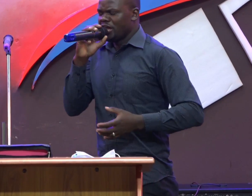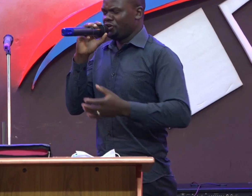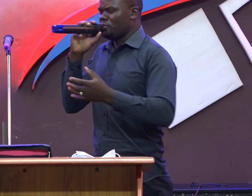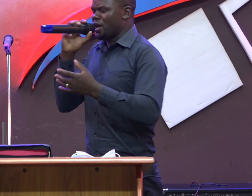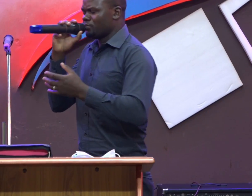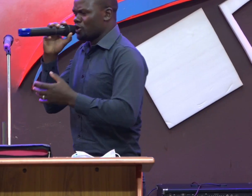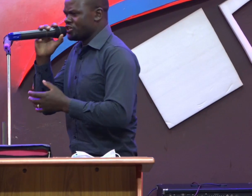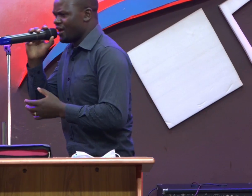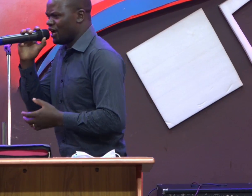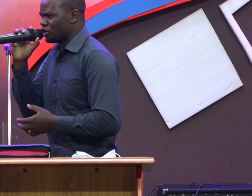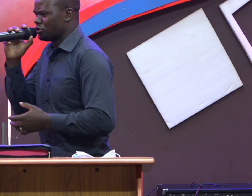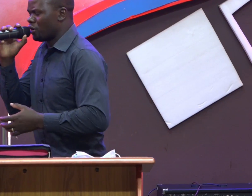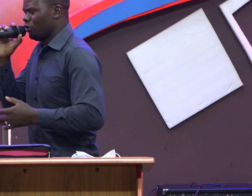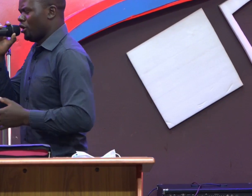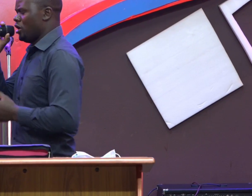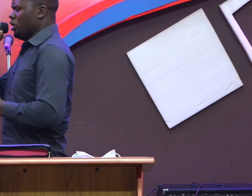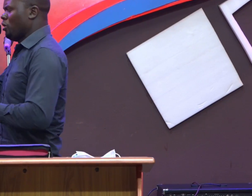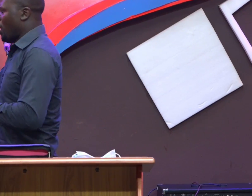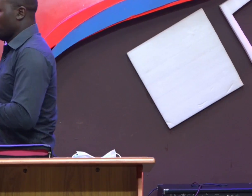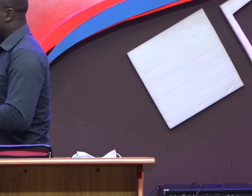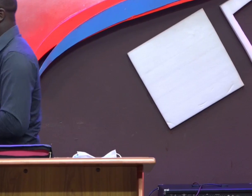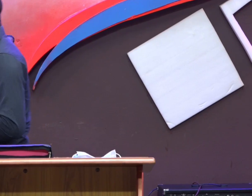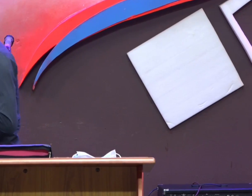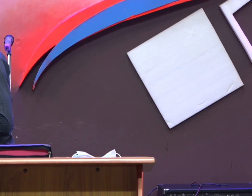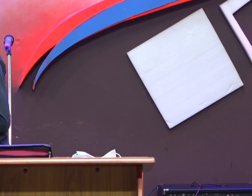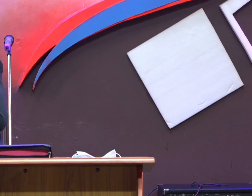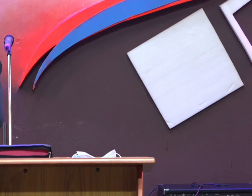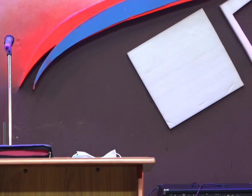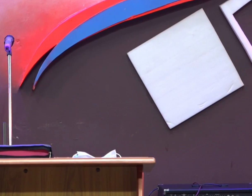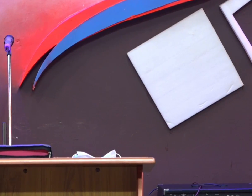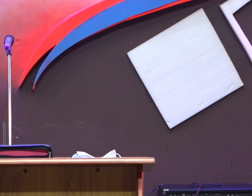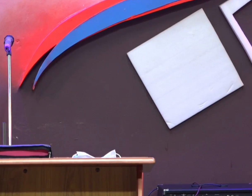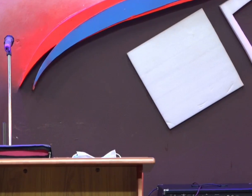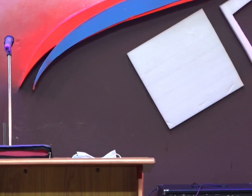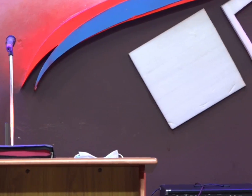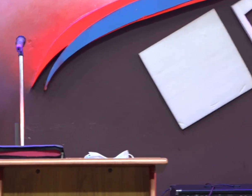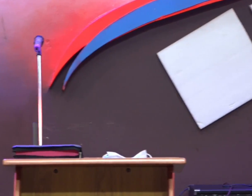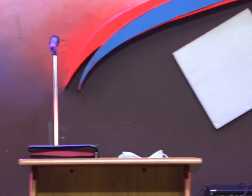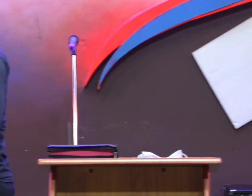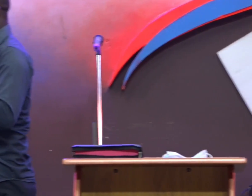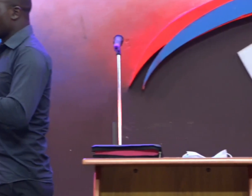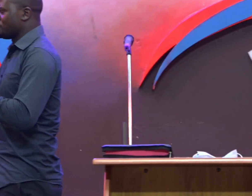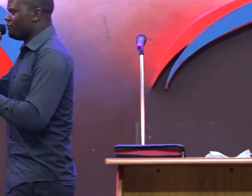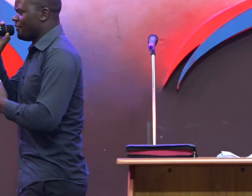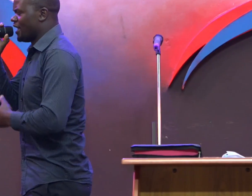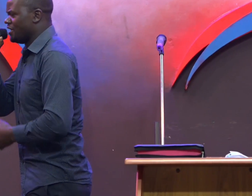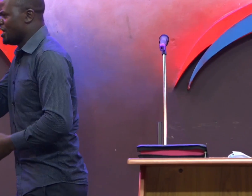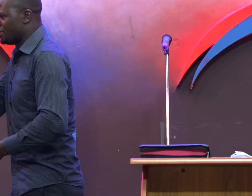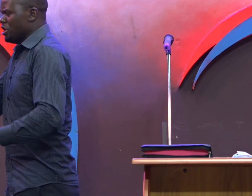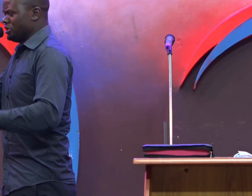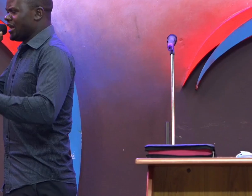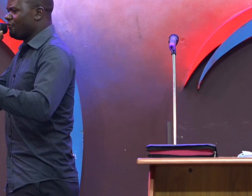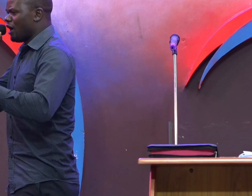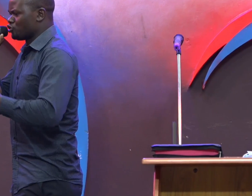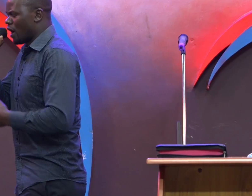glory, that you met Moses, Heavenly King of glory, the one who was a killer. But when you encountered him, Heavenly Queen of the